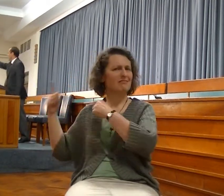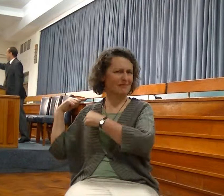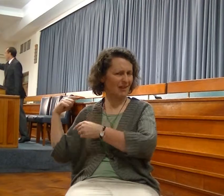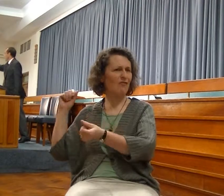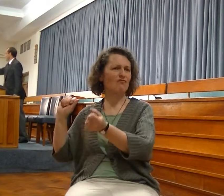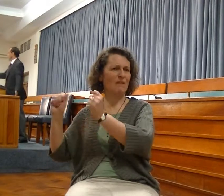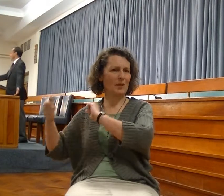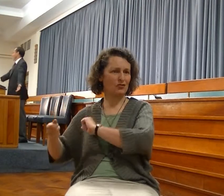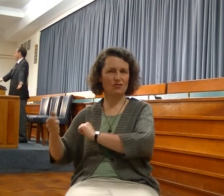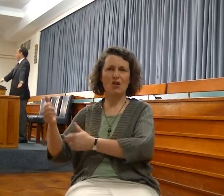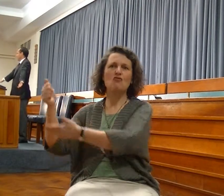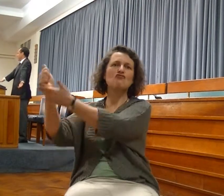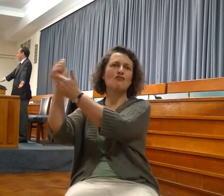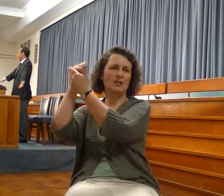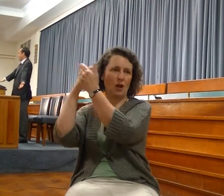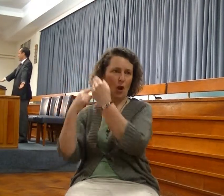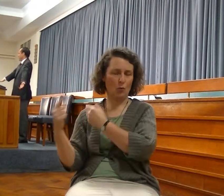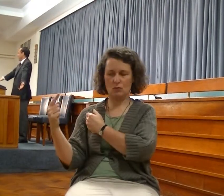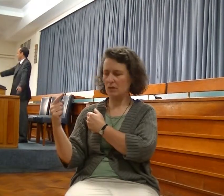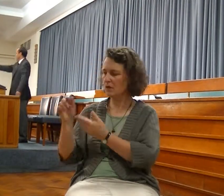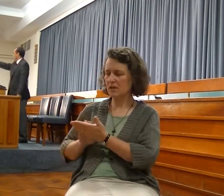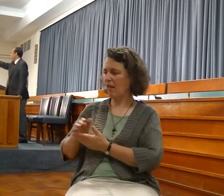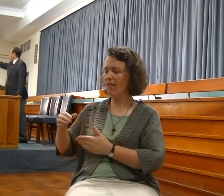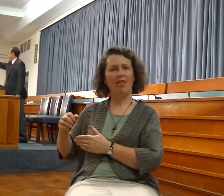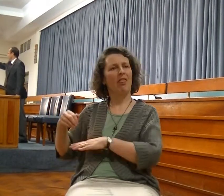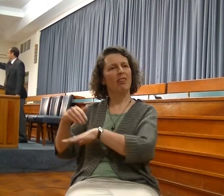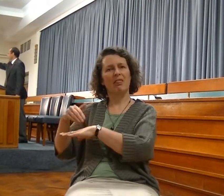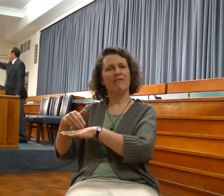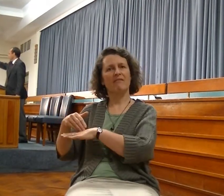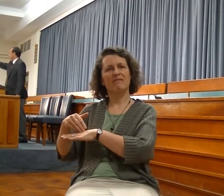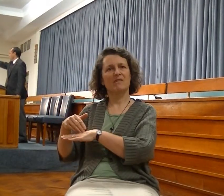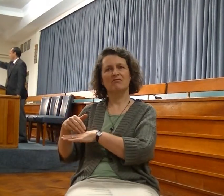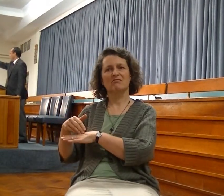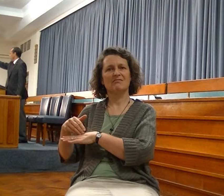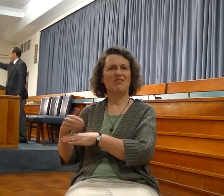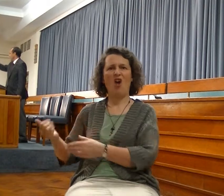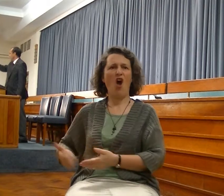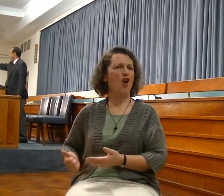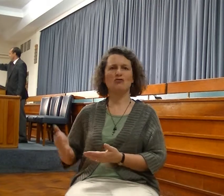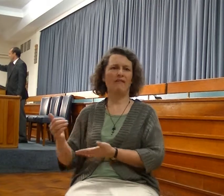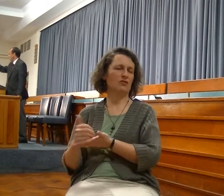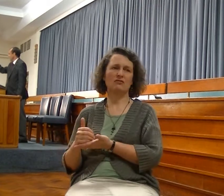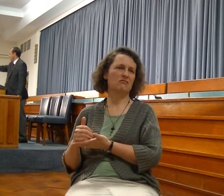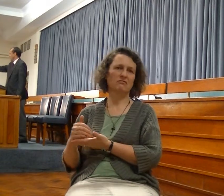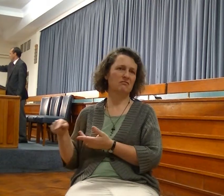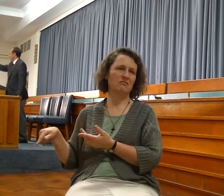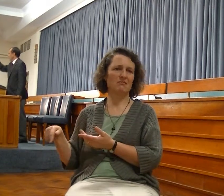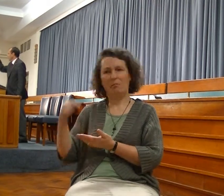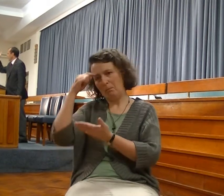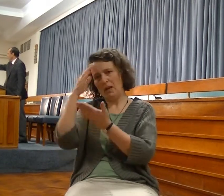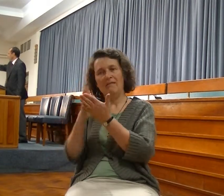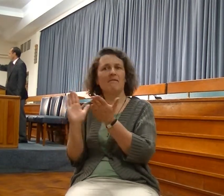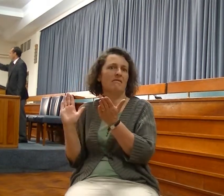for yourself. Grace alone, he did nothing to deserve salvation. Faith alone, he just believed that the Christ